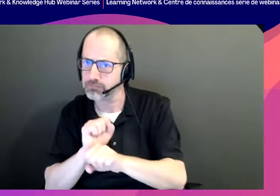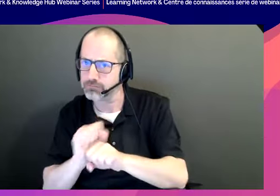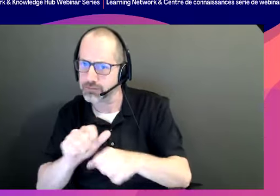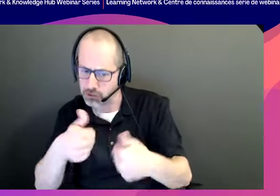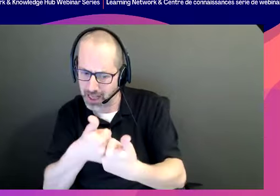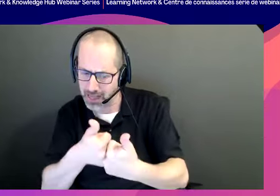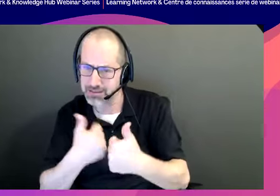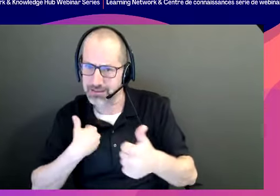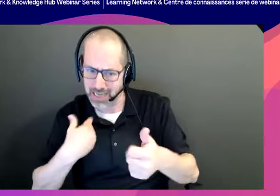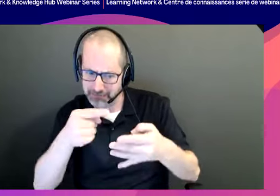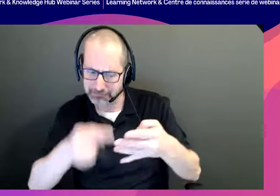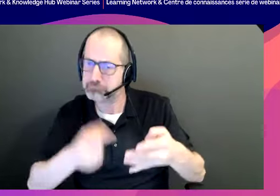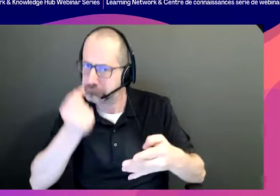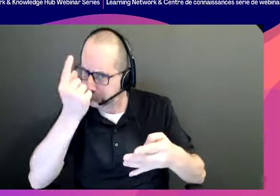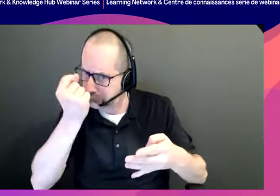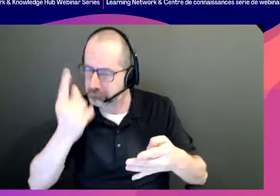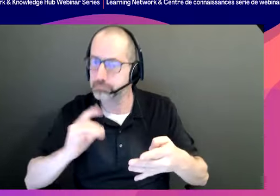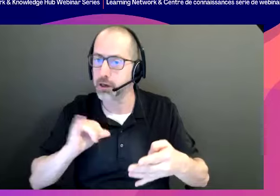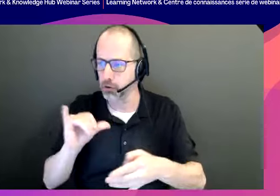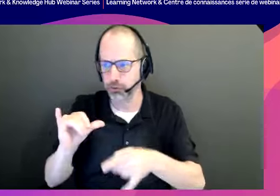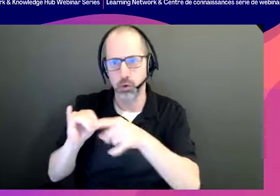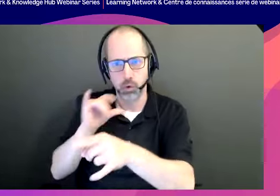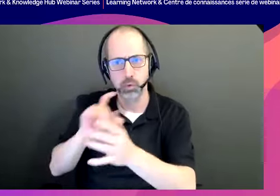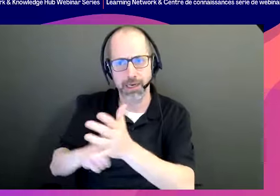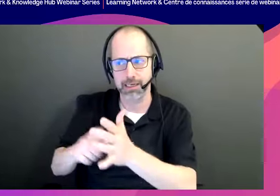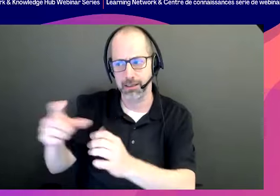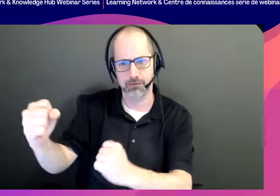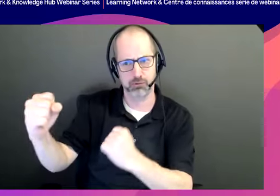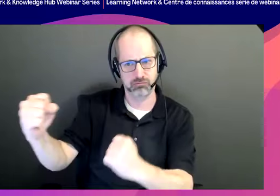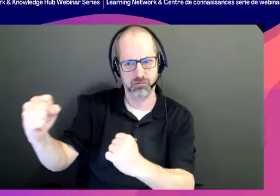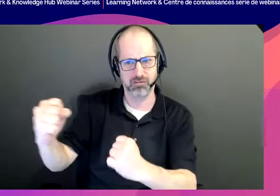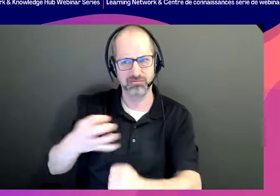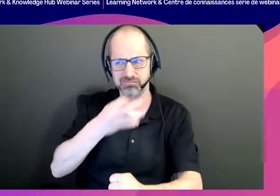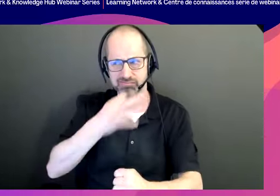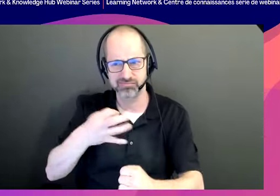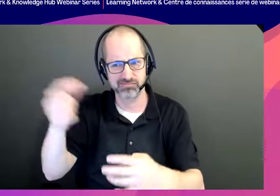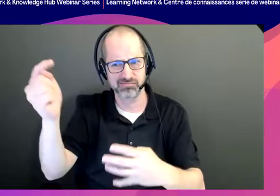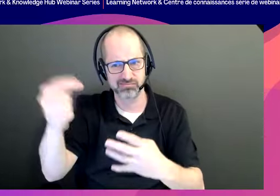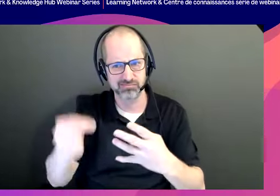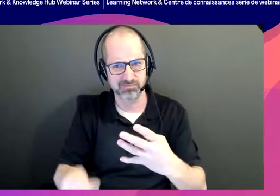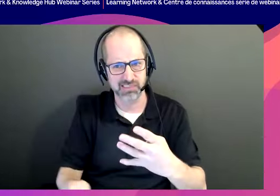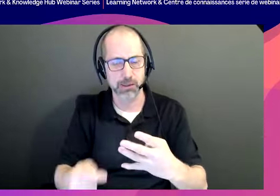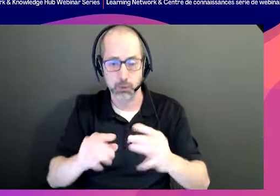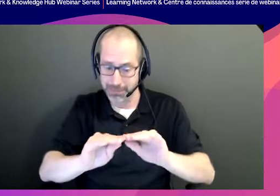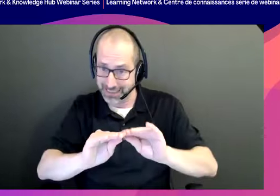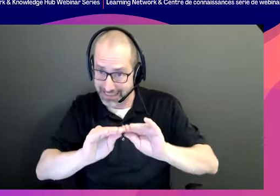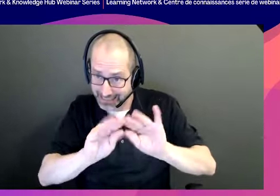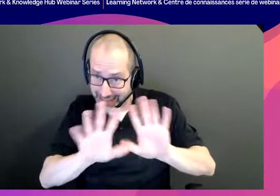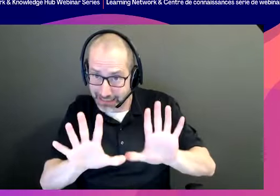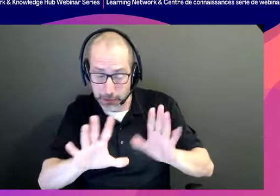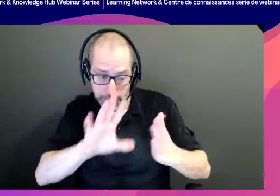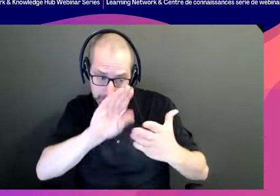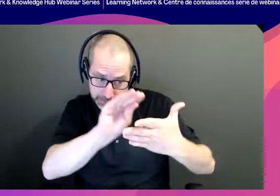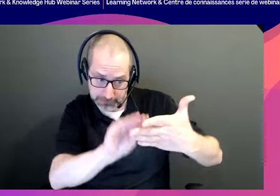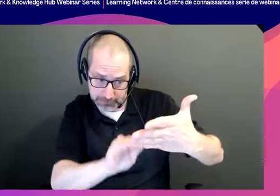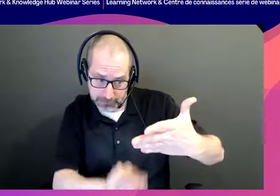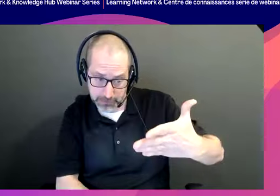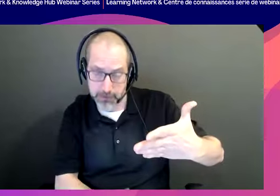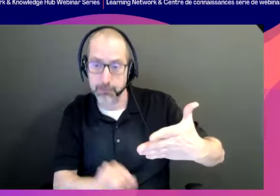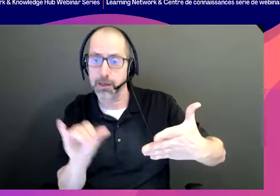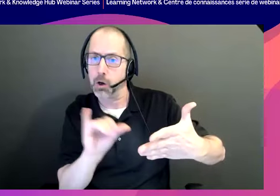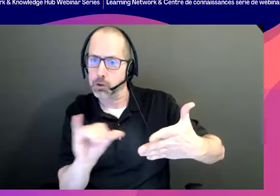you recognize. Be transparent and factual in the documentation, but also document as if the patient is